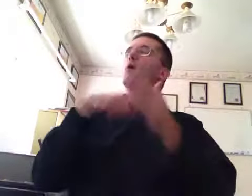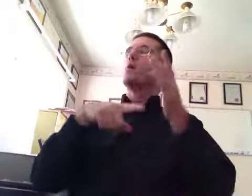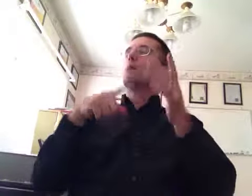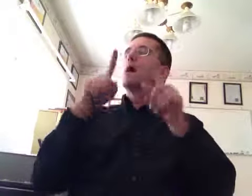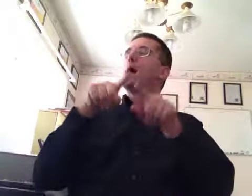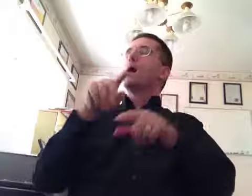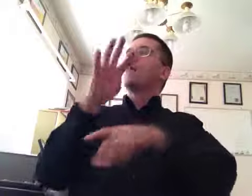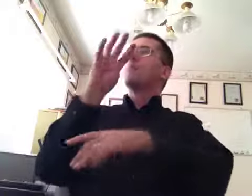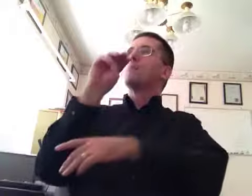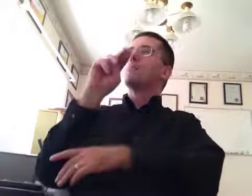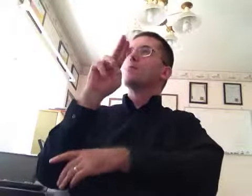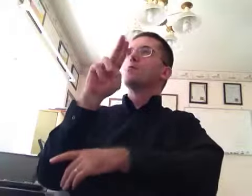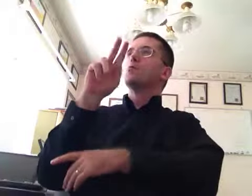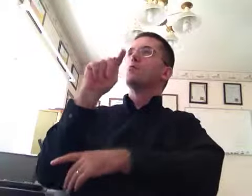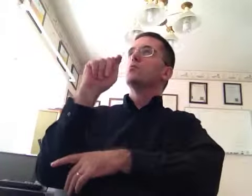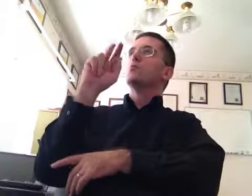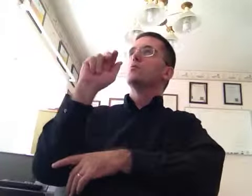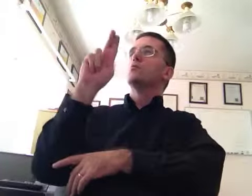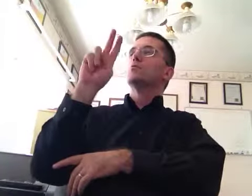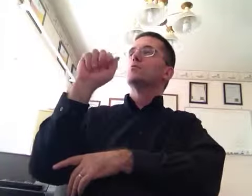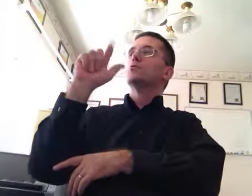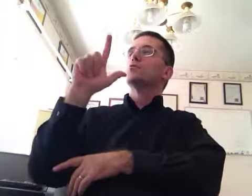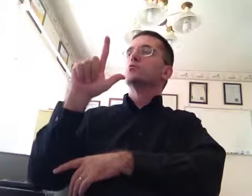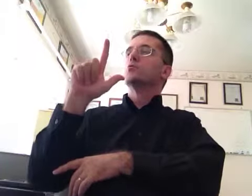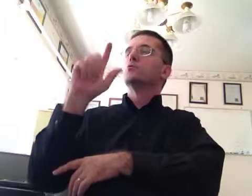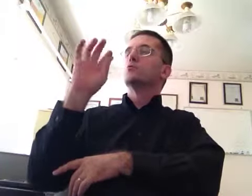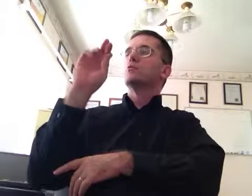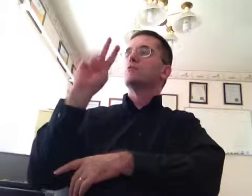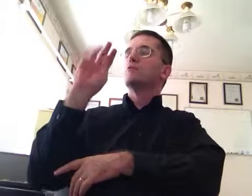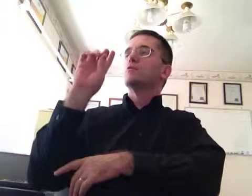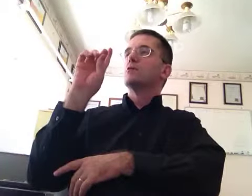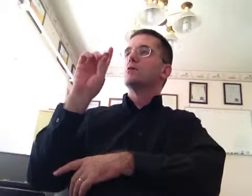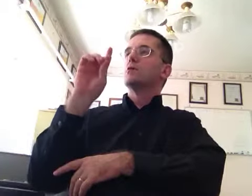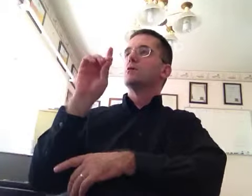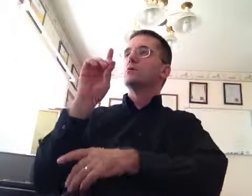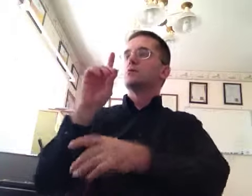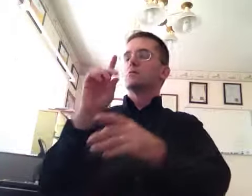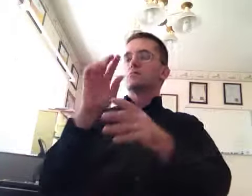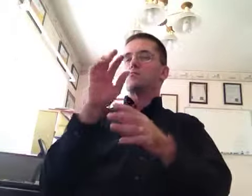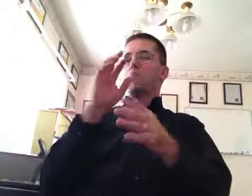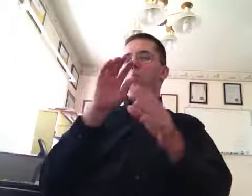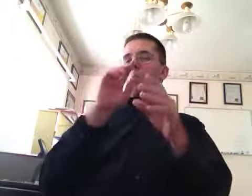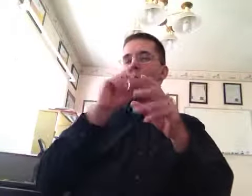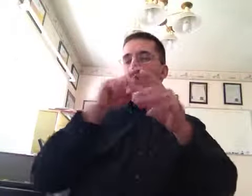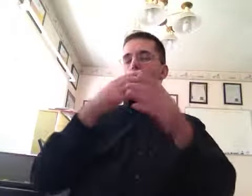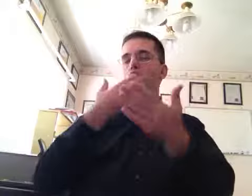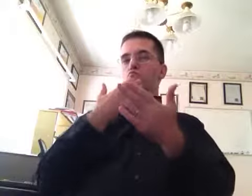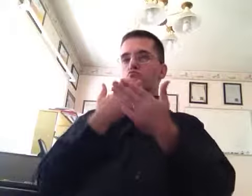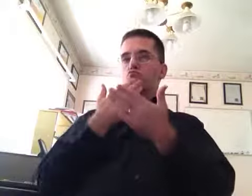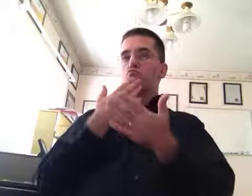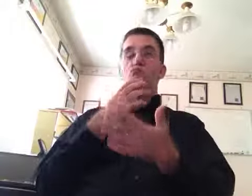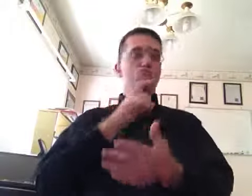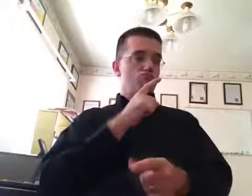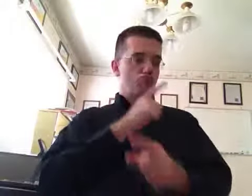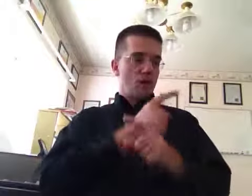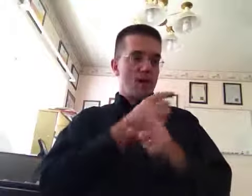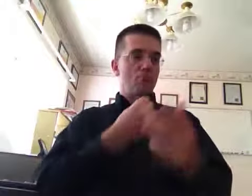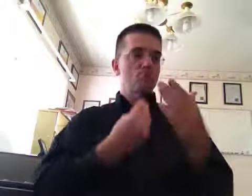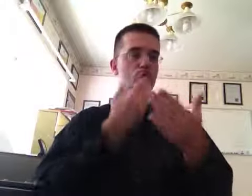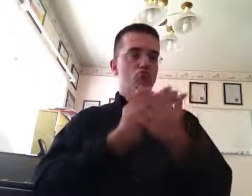diversify into real estate if I could? Absolutely. Absolutely. Right. That's what I would do with it. In good growth stock mutual funds initially here, and then after you get up a